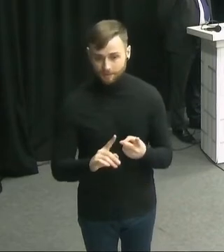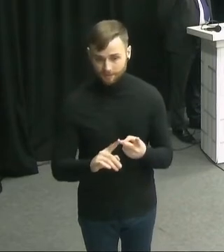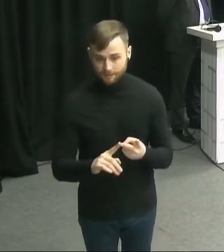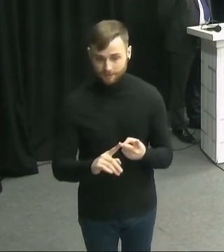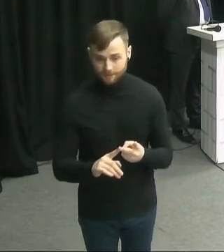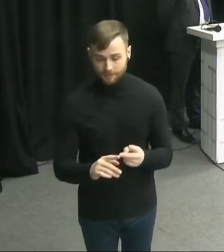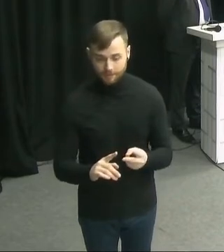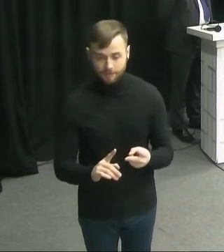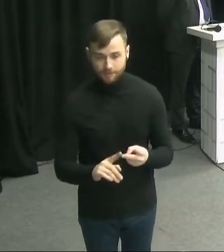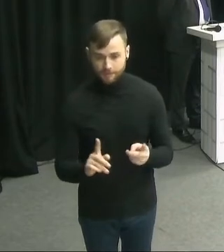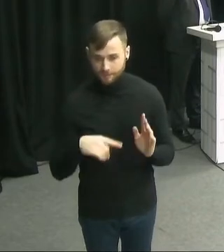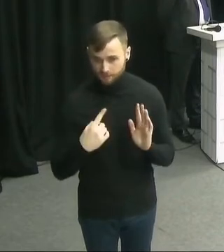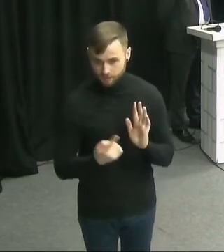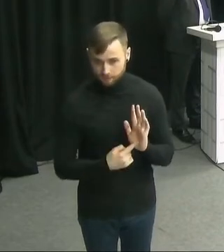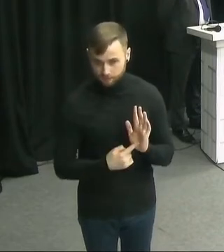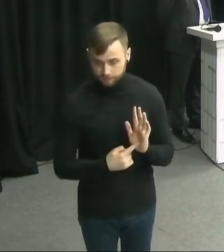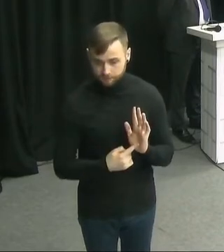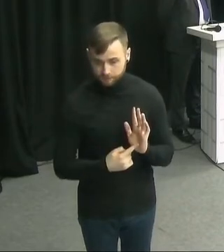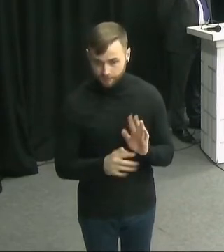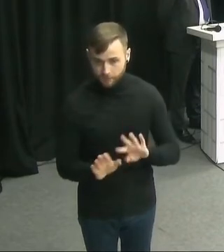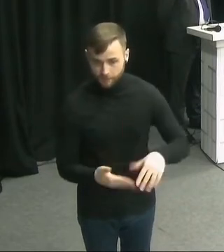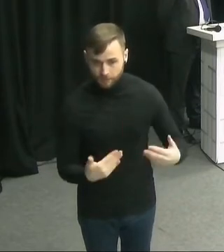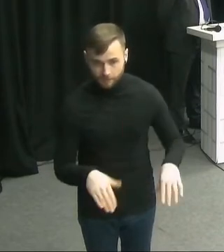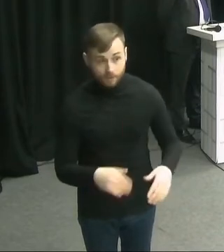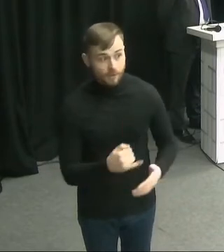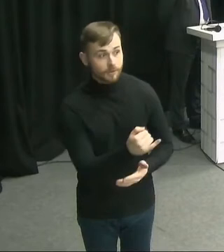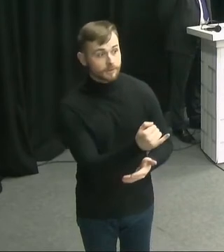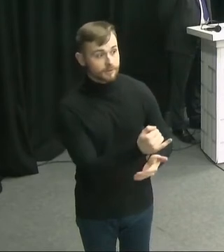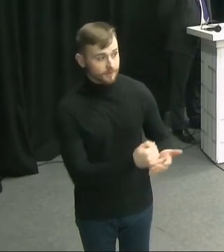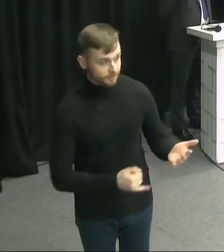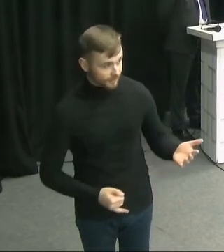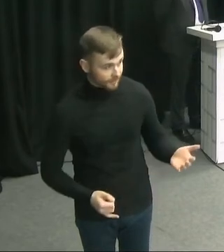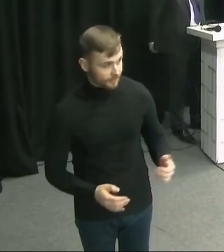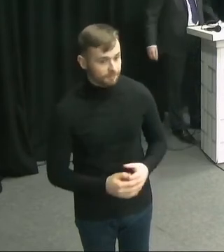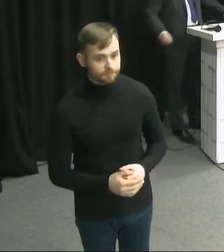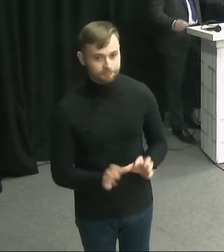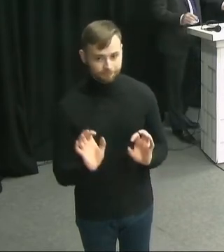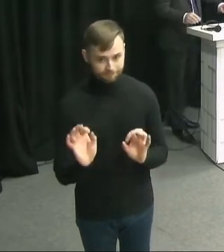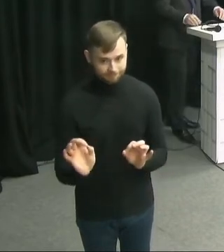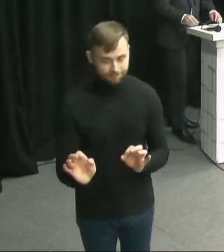Oh, I'm very sorry. We left out one candidate.